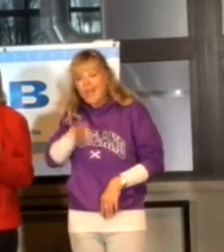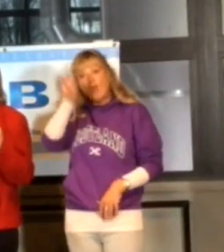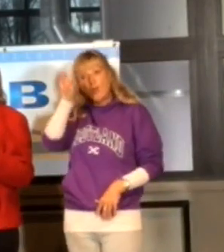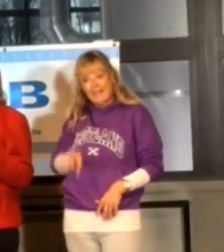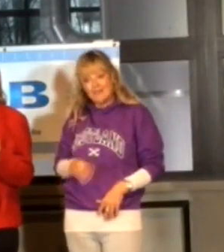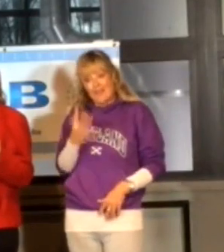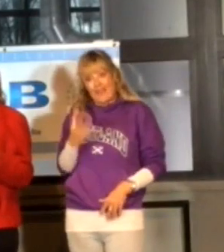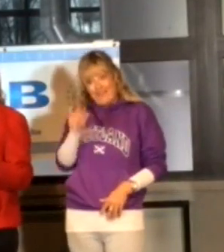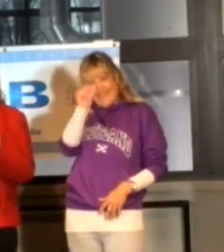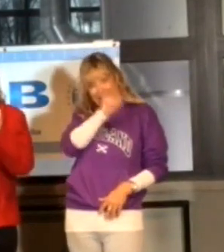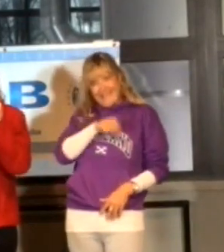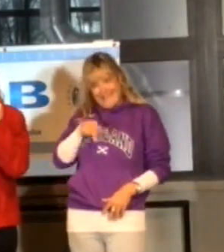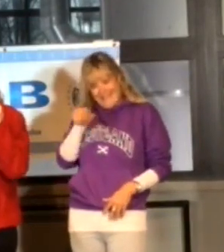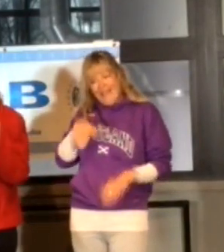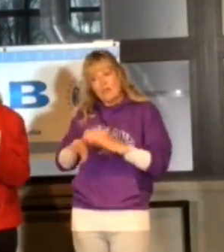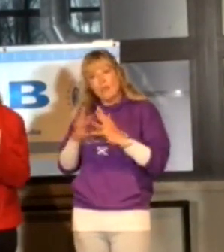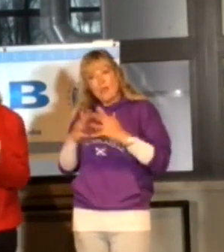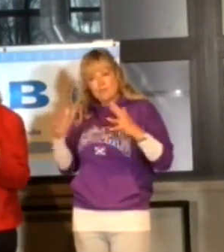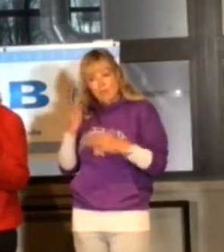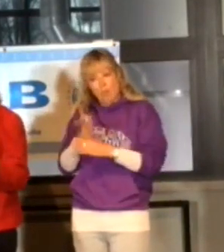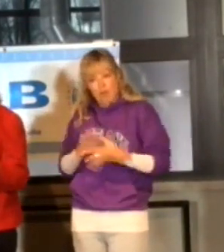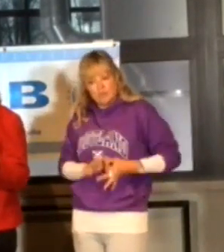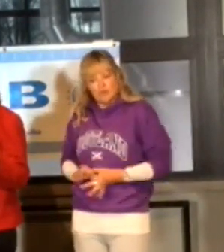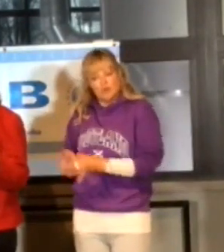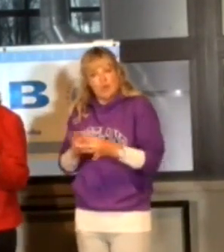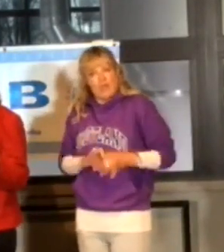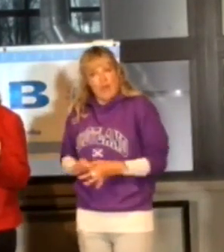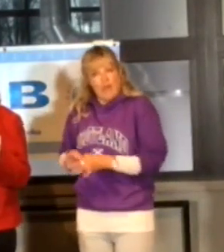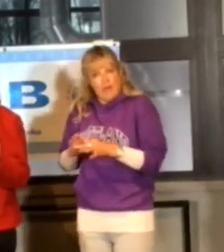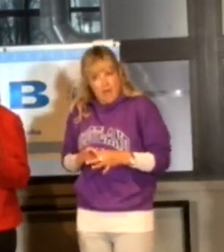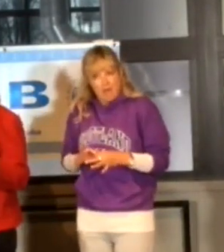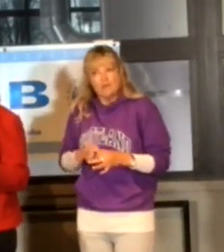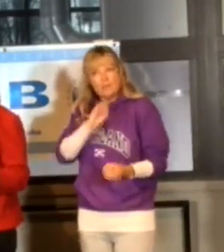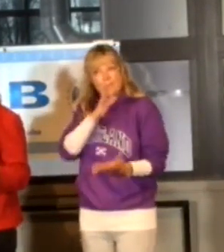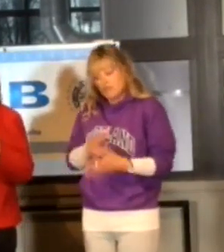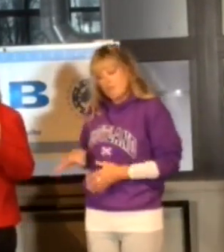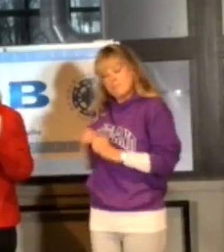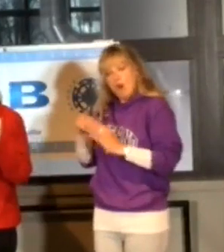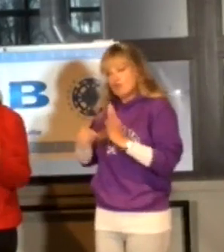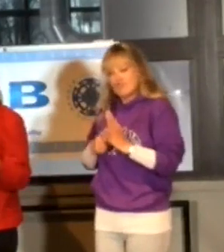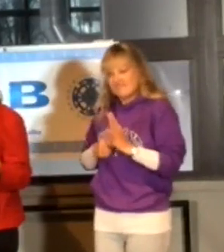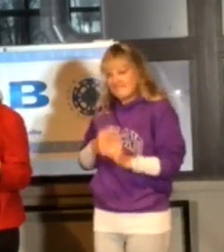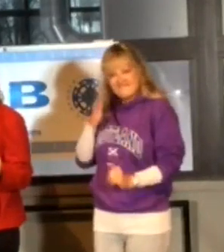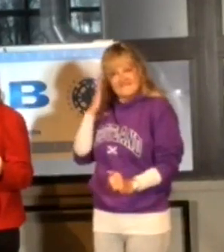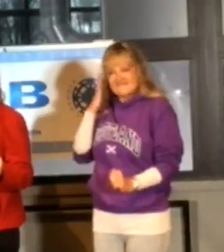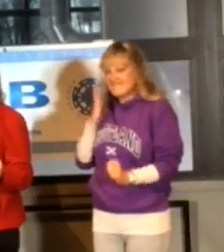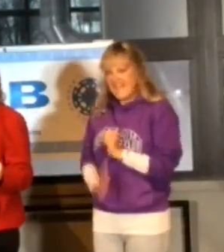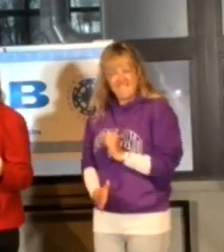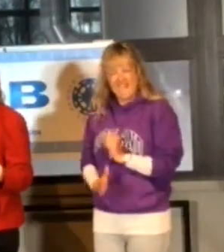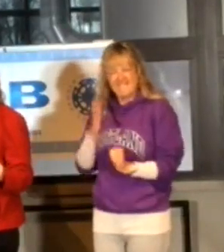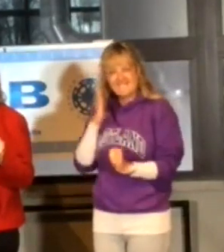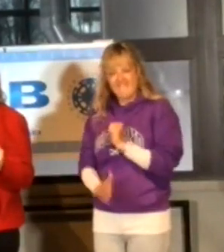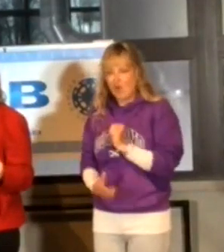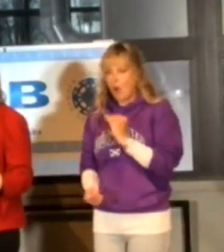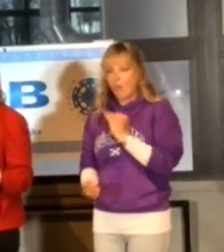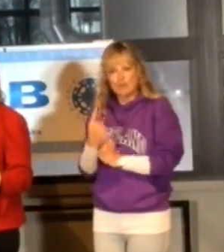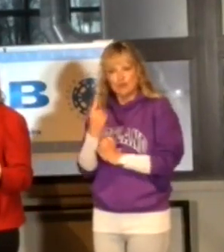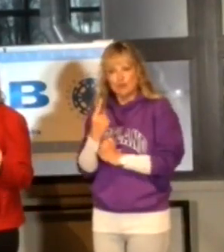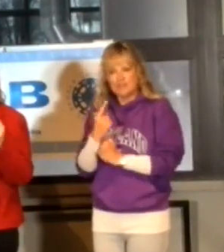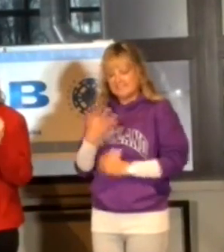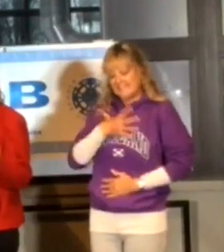and the island of Britain are all working now to make sure that Boris Johnson never gets the opportunity to take our